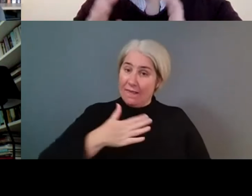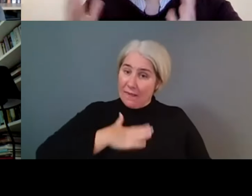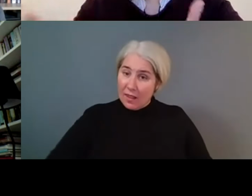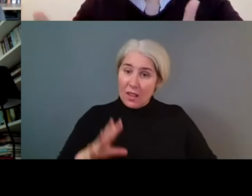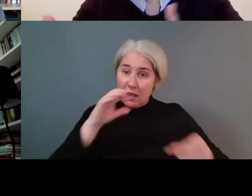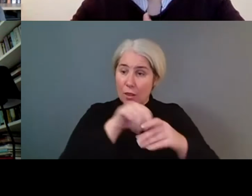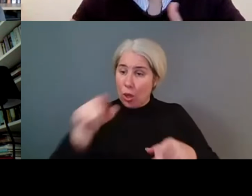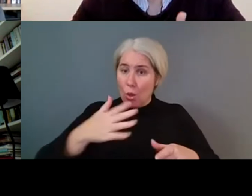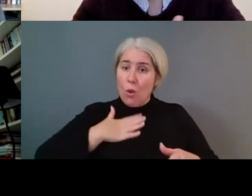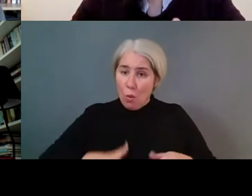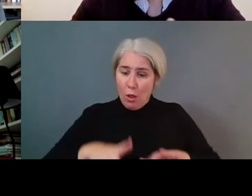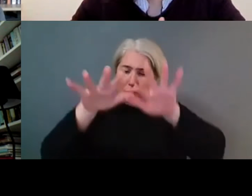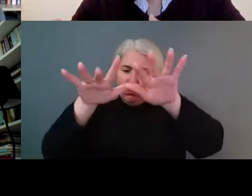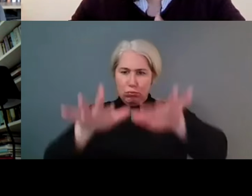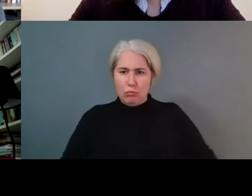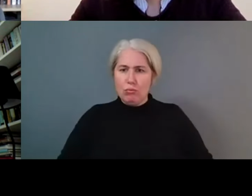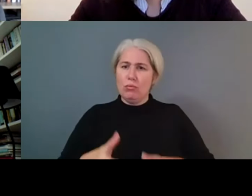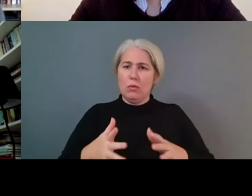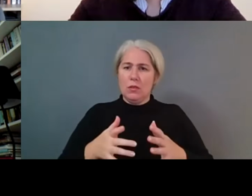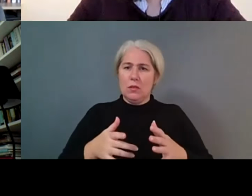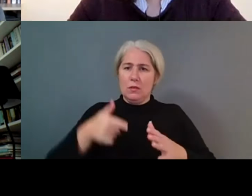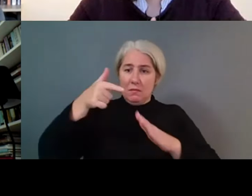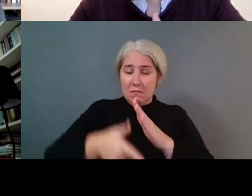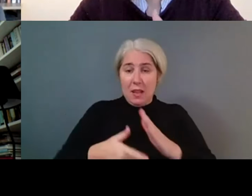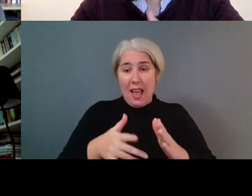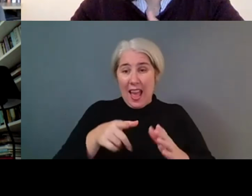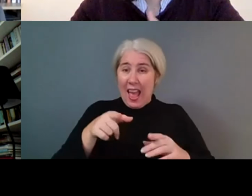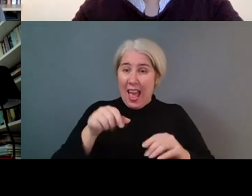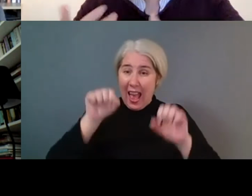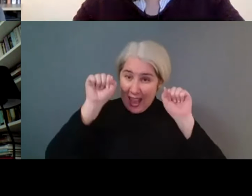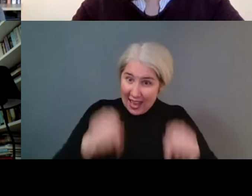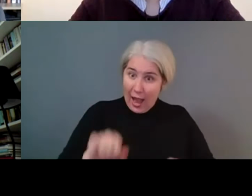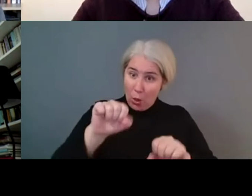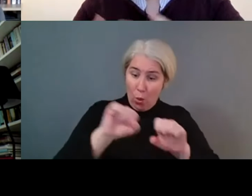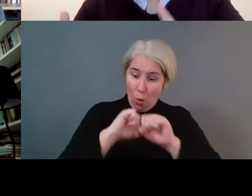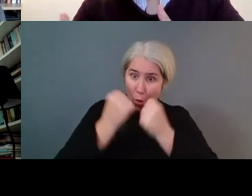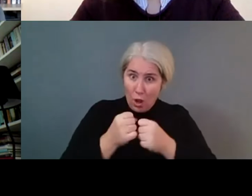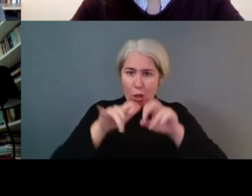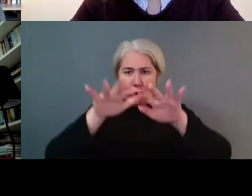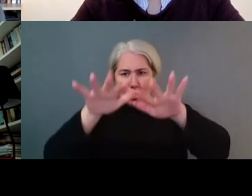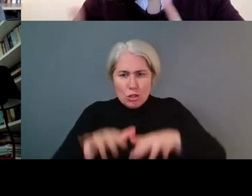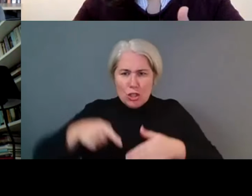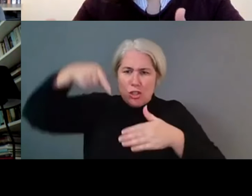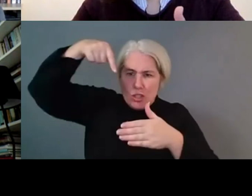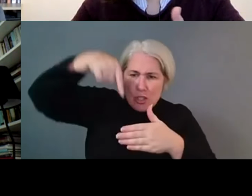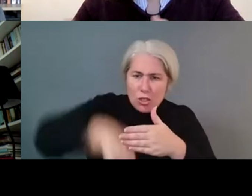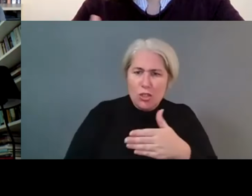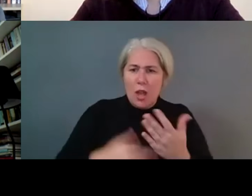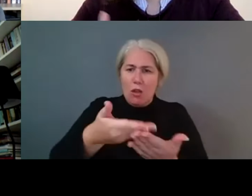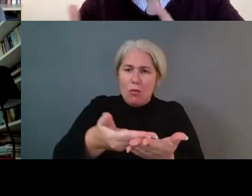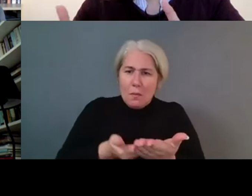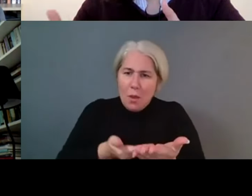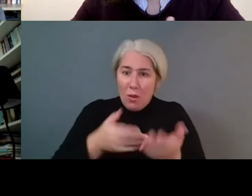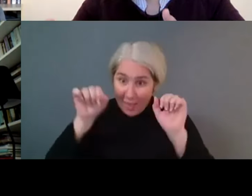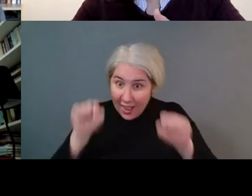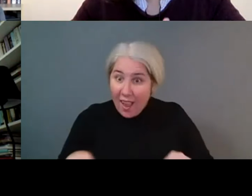a comprehensive, and do you have capacity to prepare such a comprehensive report? Or your capacity as